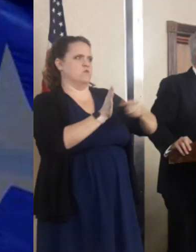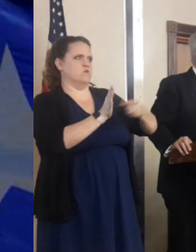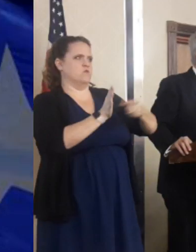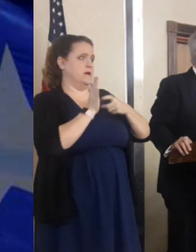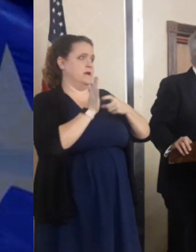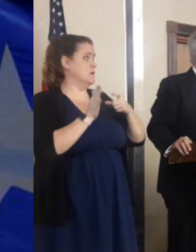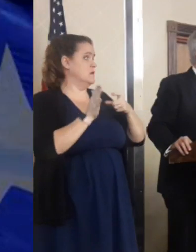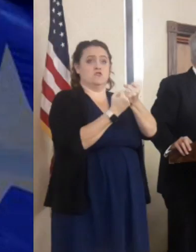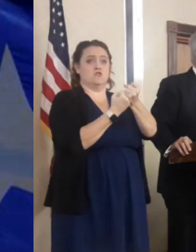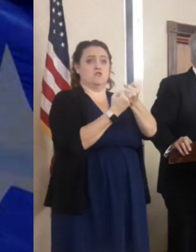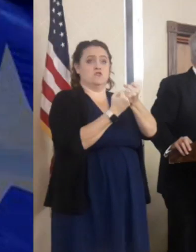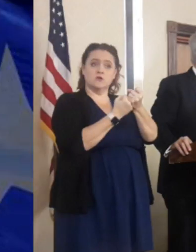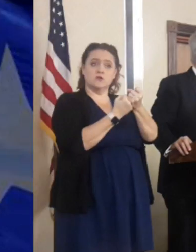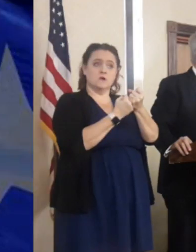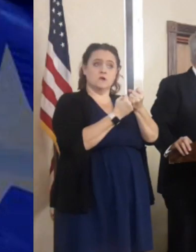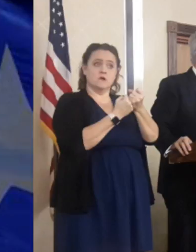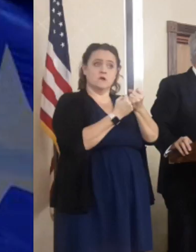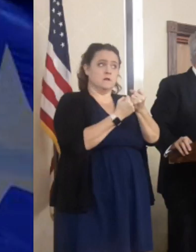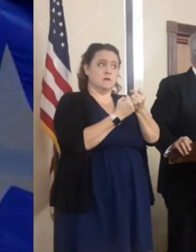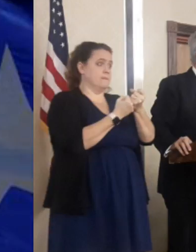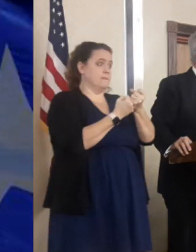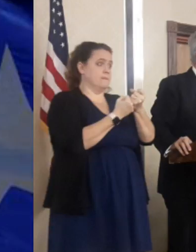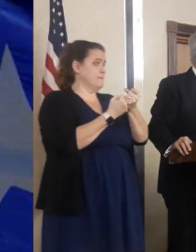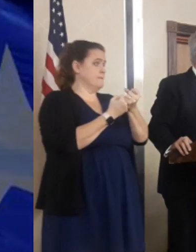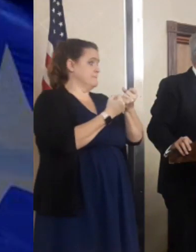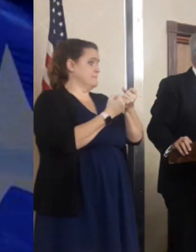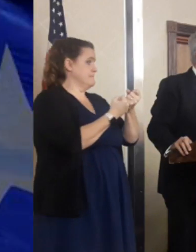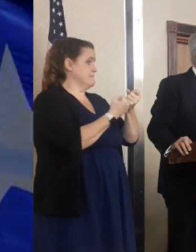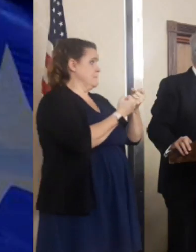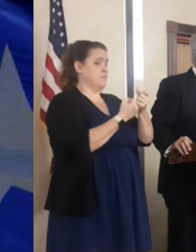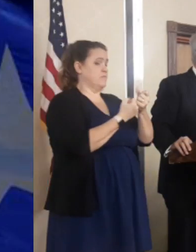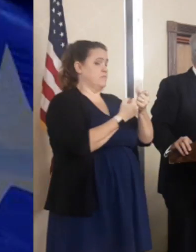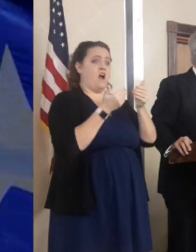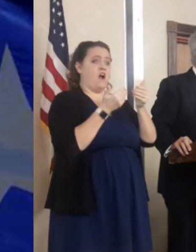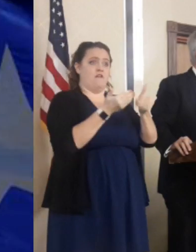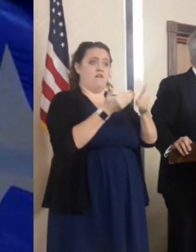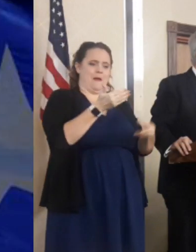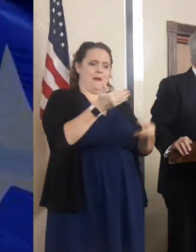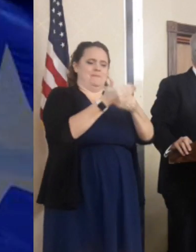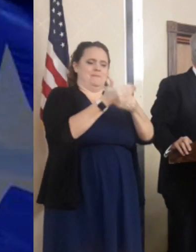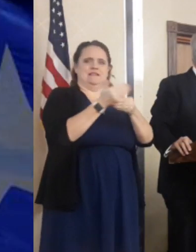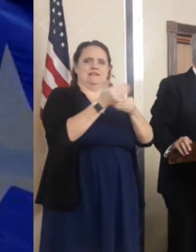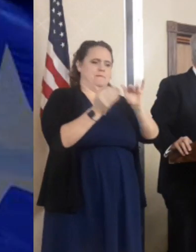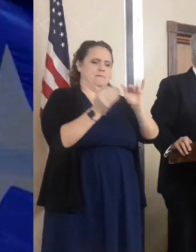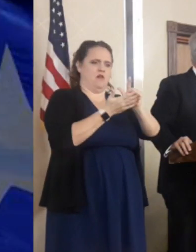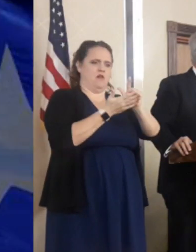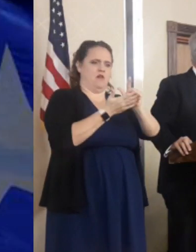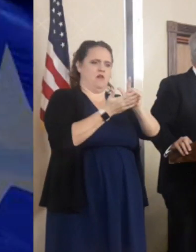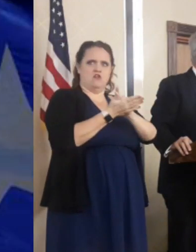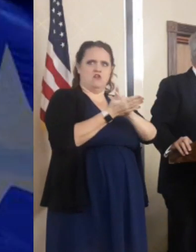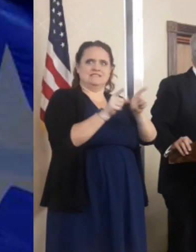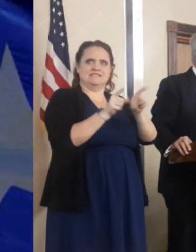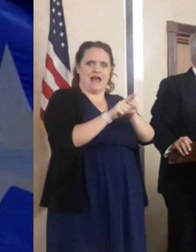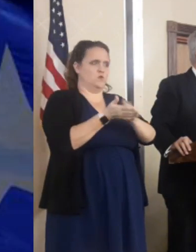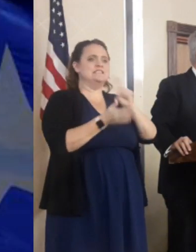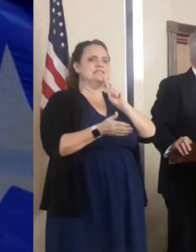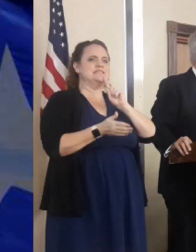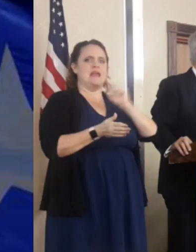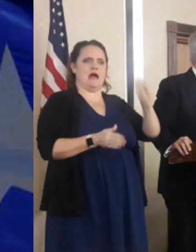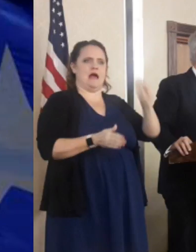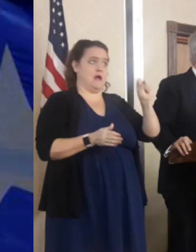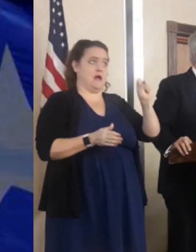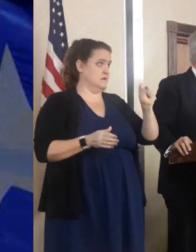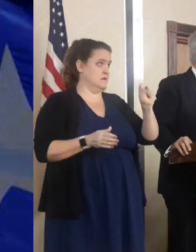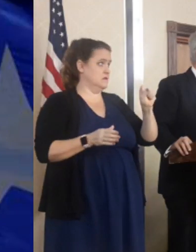of making this amendment to the bylaws, as noted, say aye. Aye.